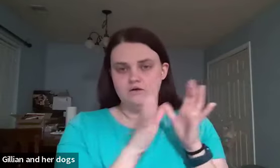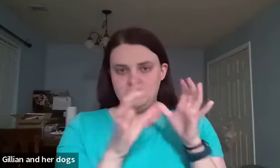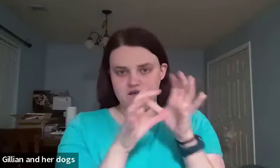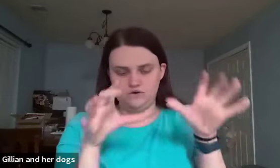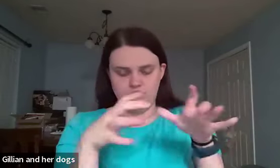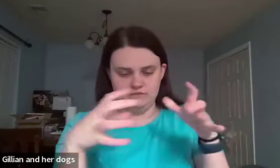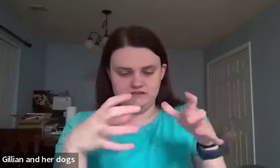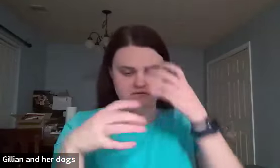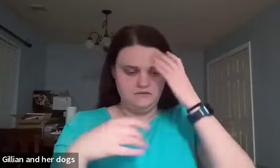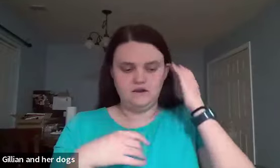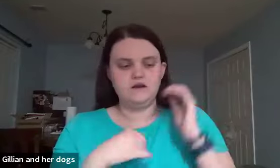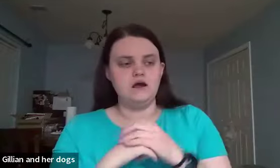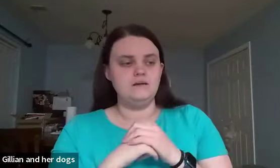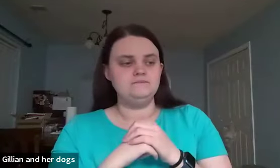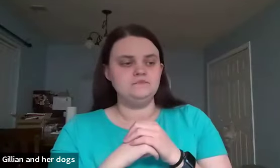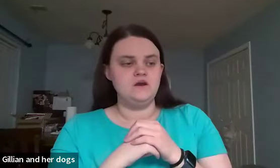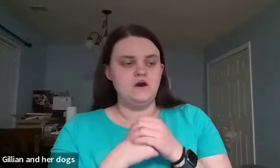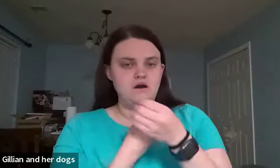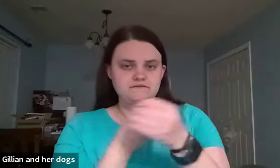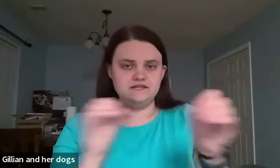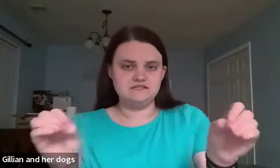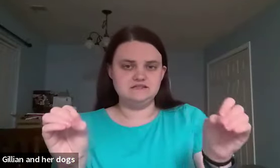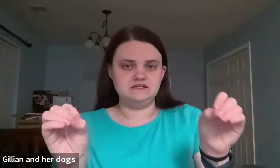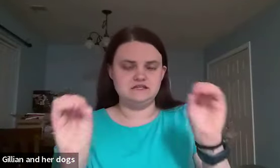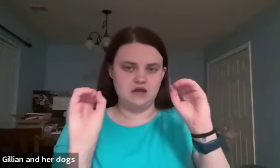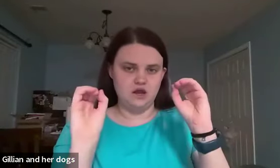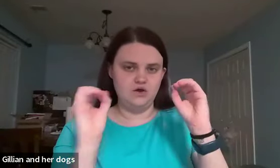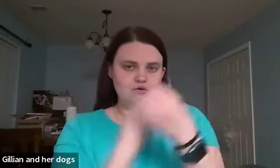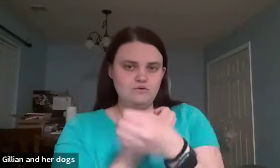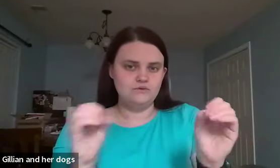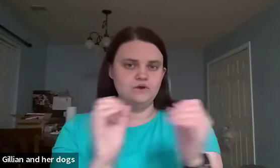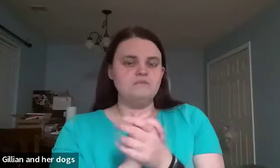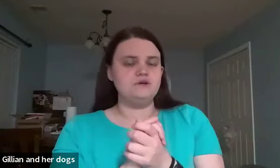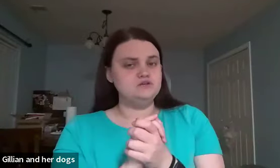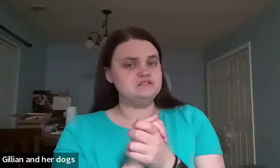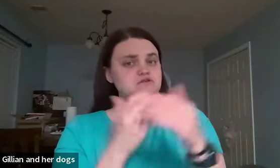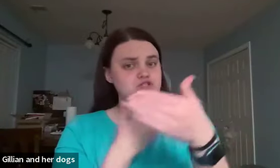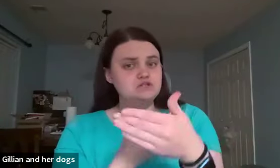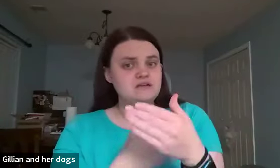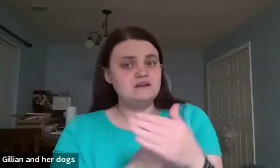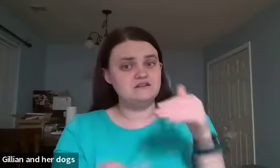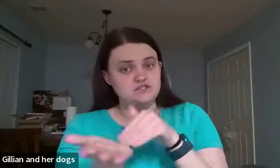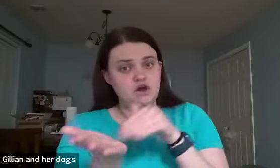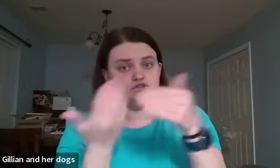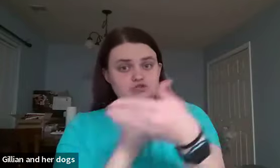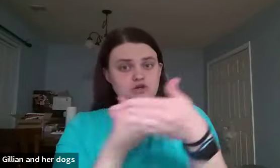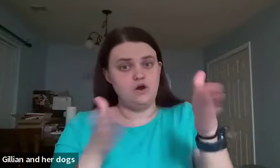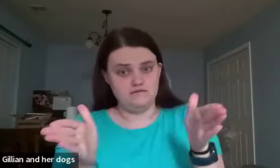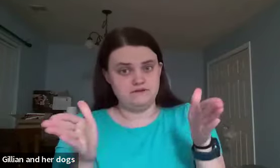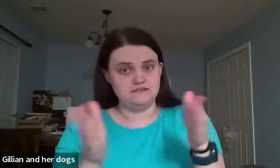all kind of are coincide right there. Office is that O, but you still could do technically doctor's